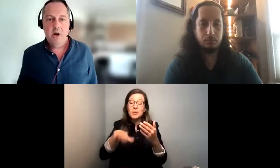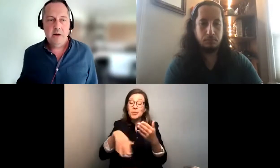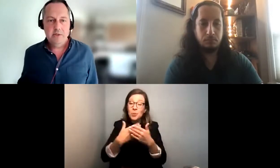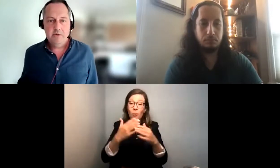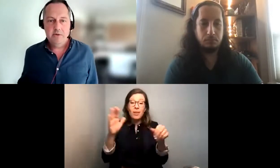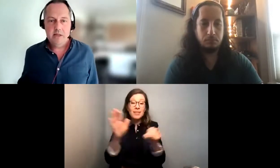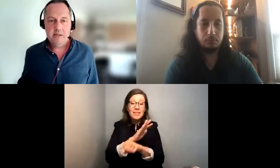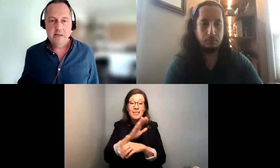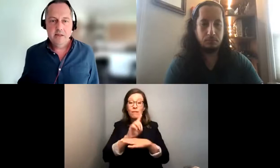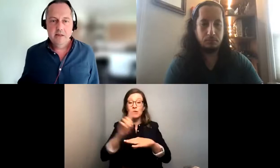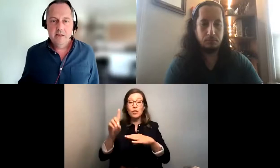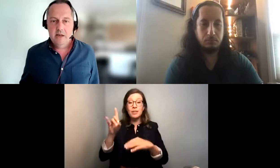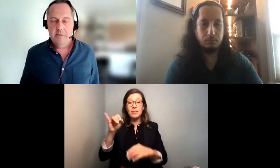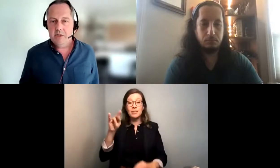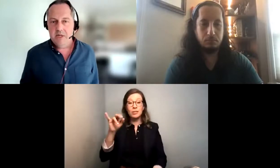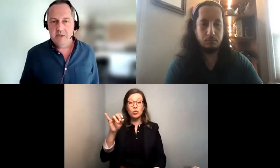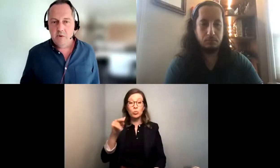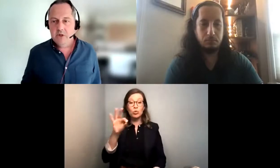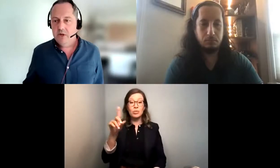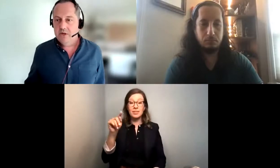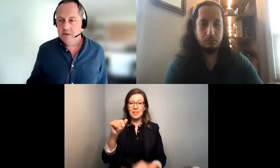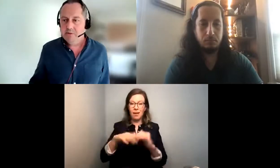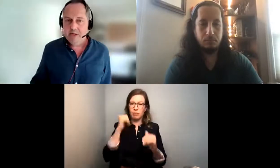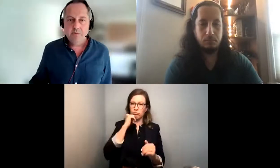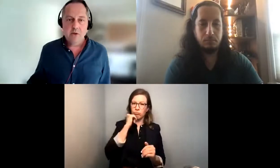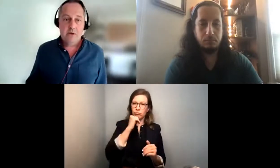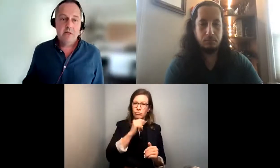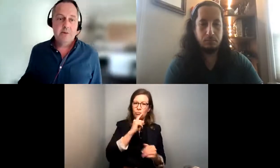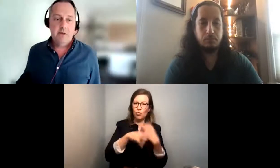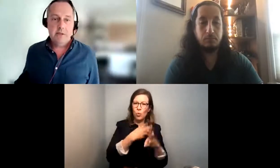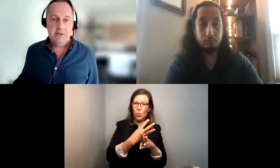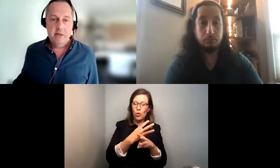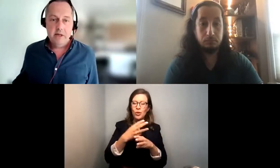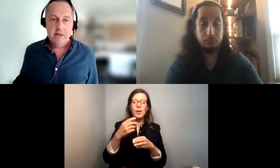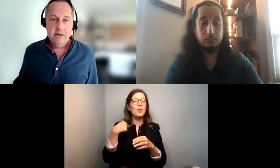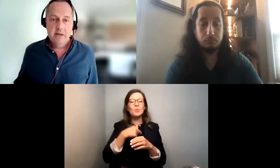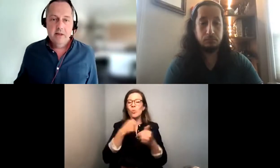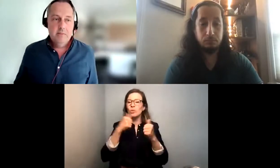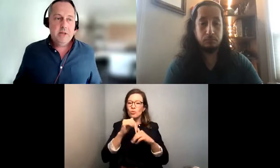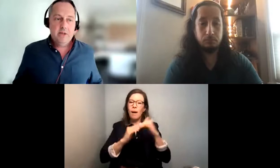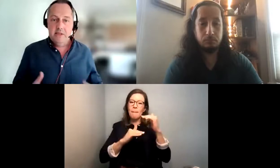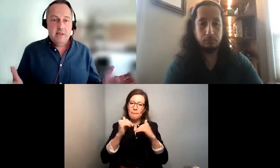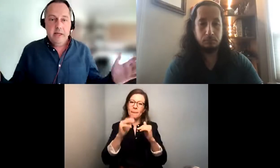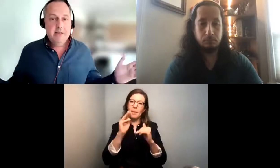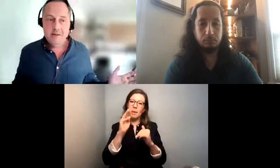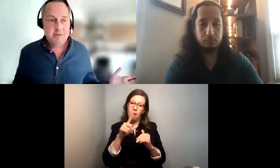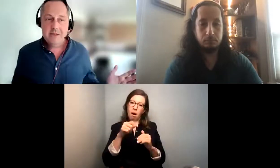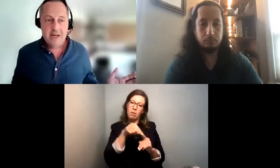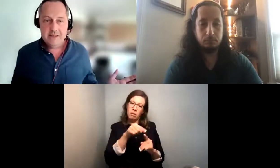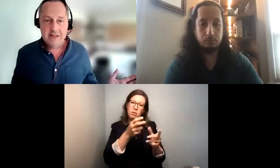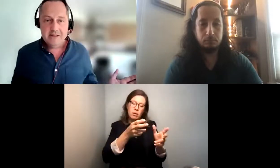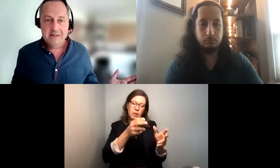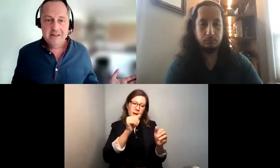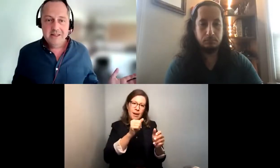to what happens in reality. And so actually what we're trying to do is build models that are specific to sign, because in sign, nobody